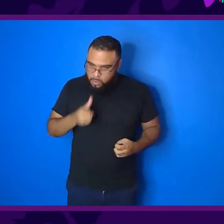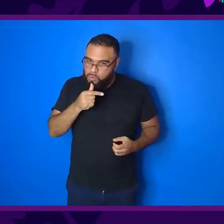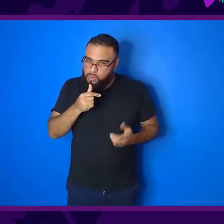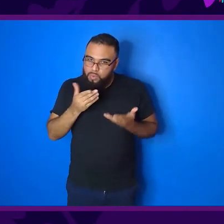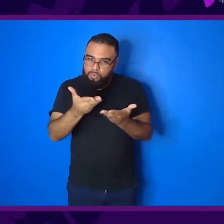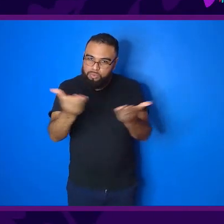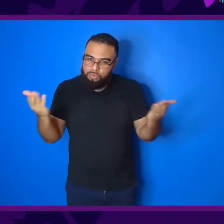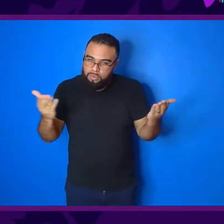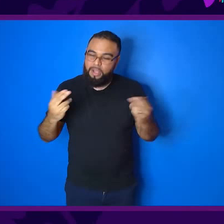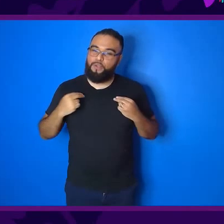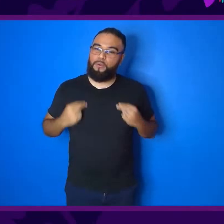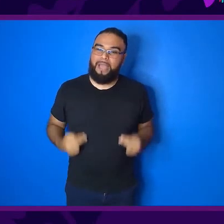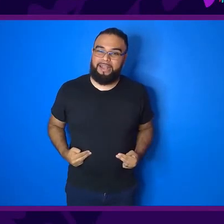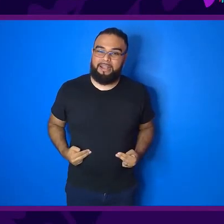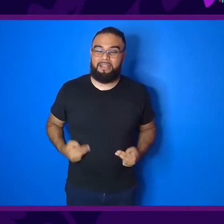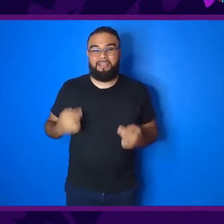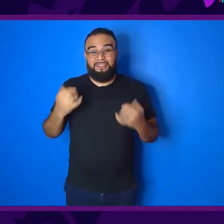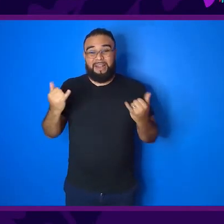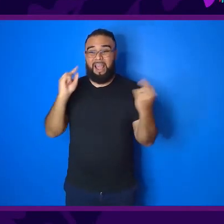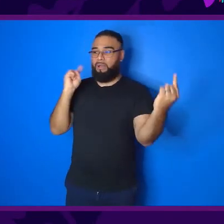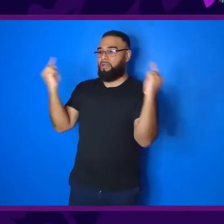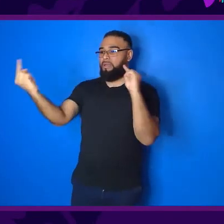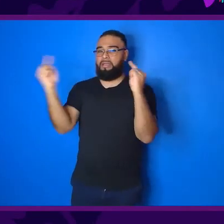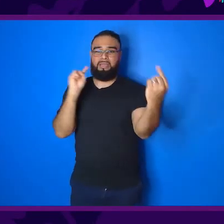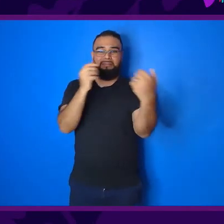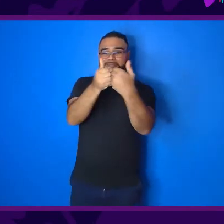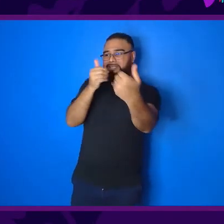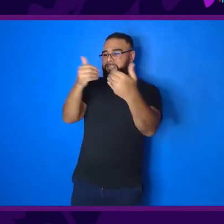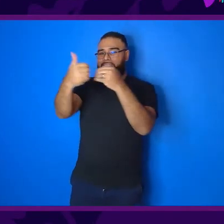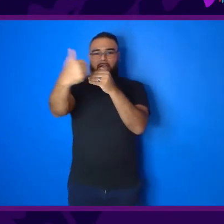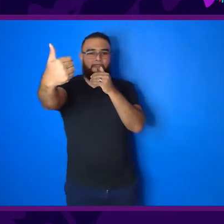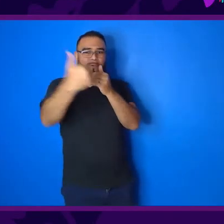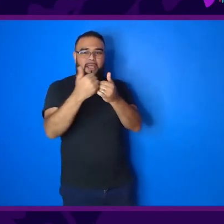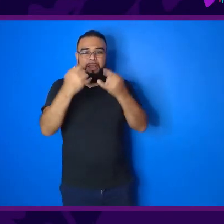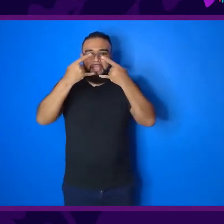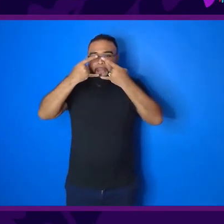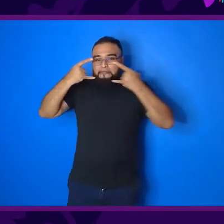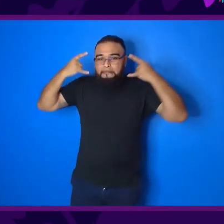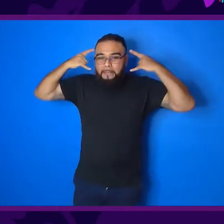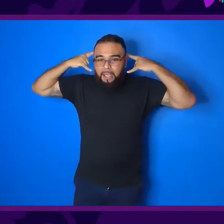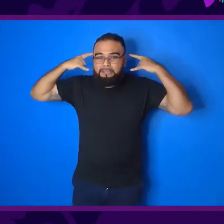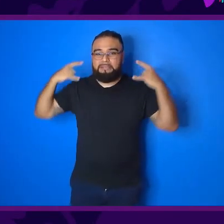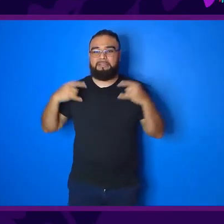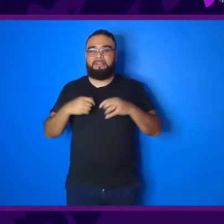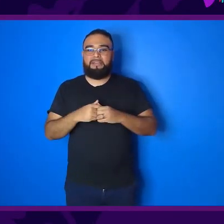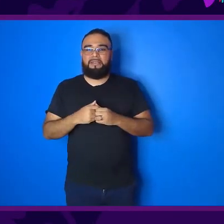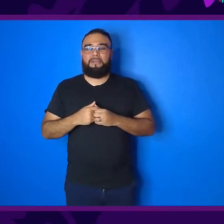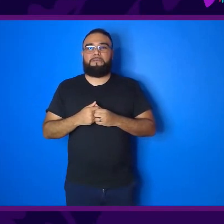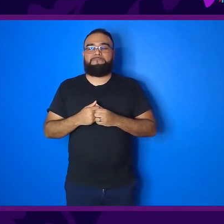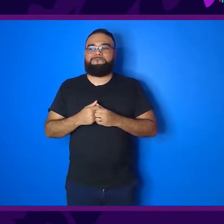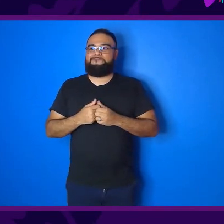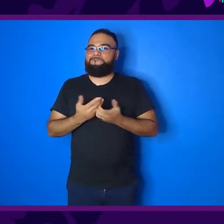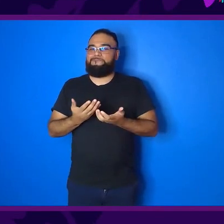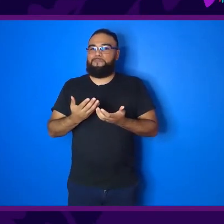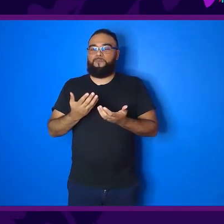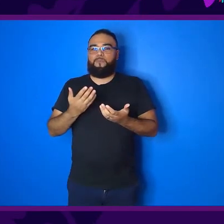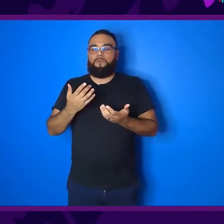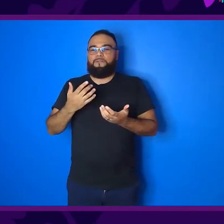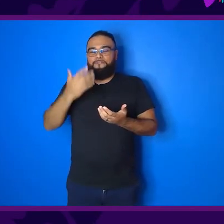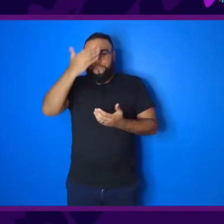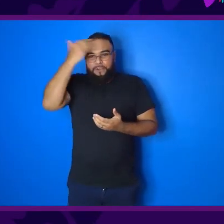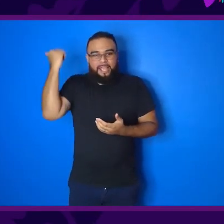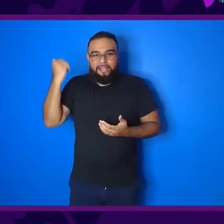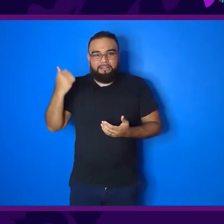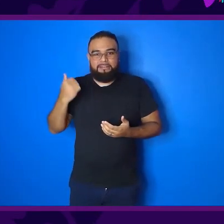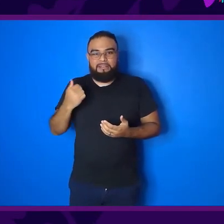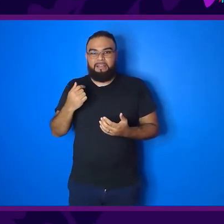the masks and all the things that are required of us to do at this time can make us forget that we are not each other's